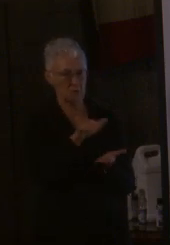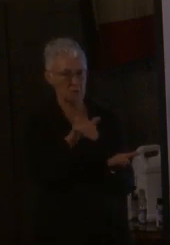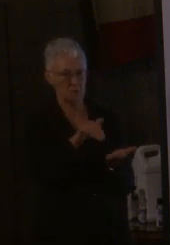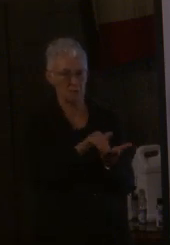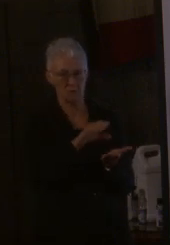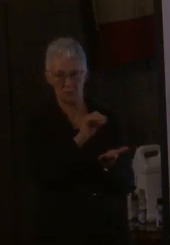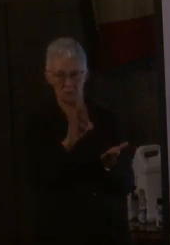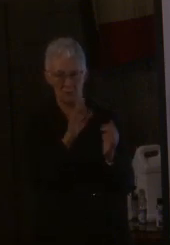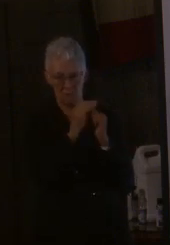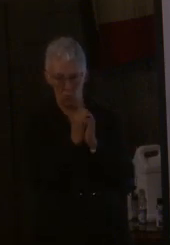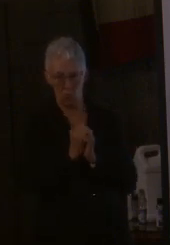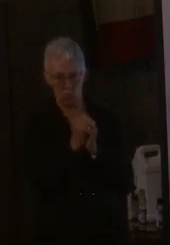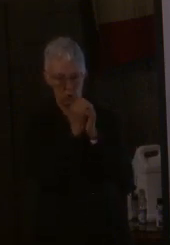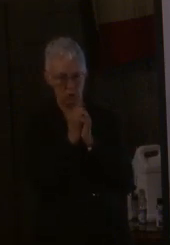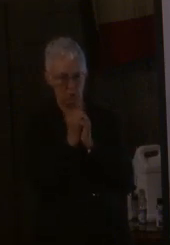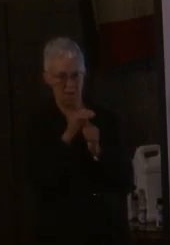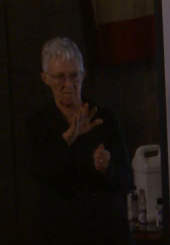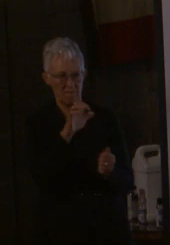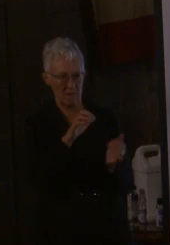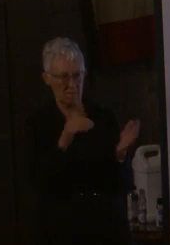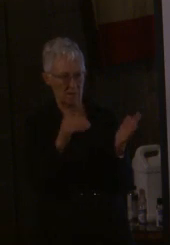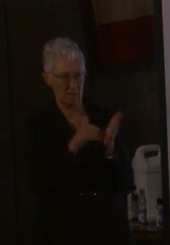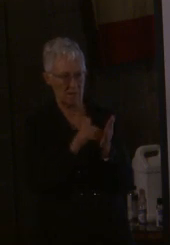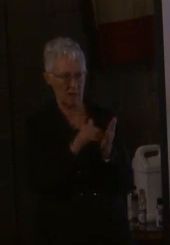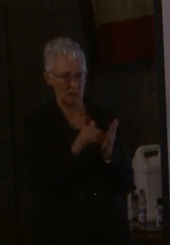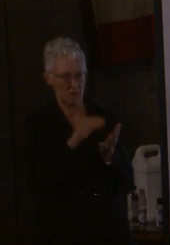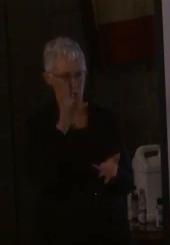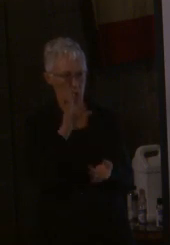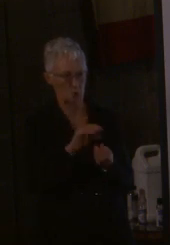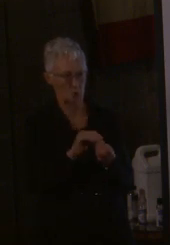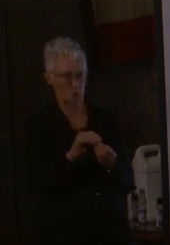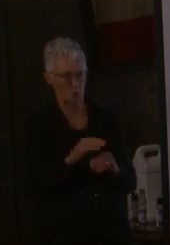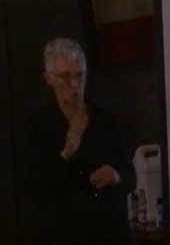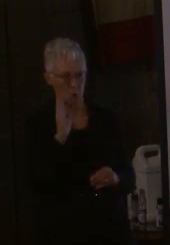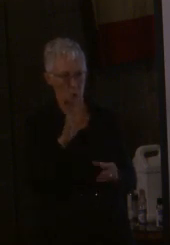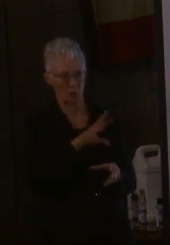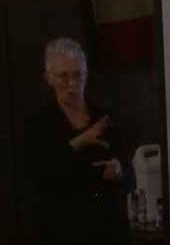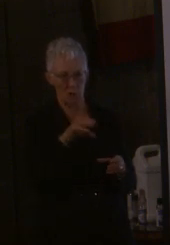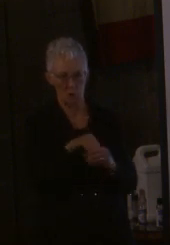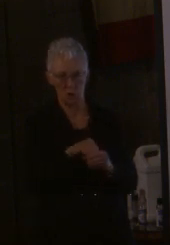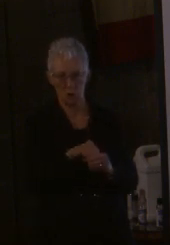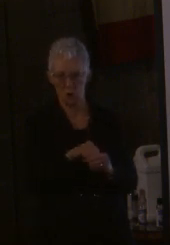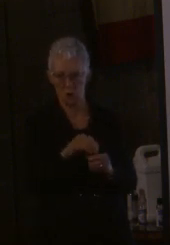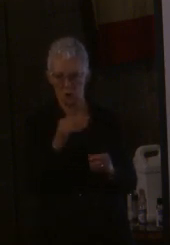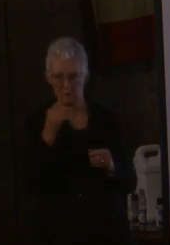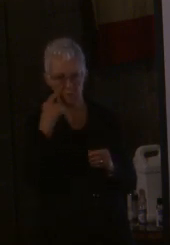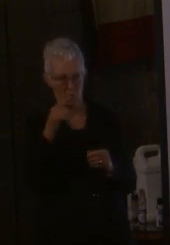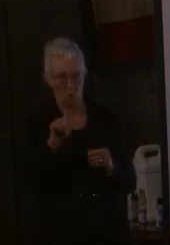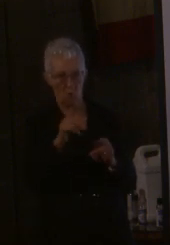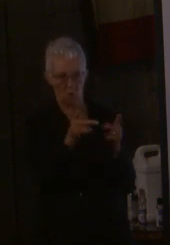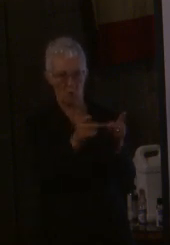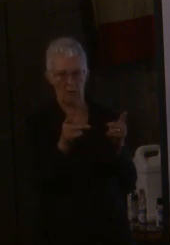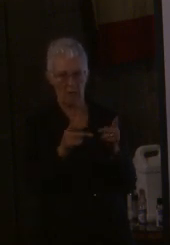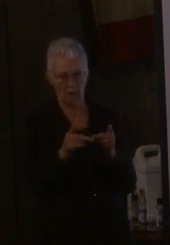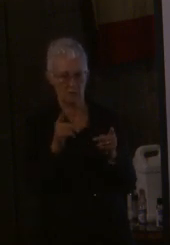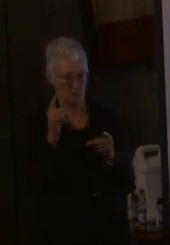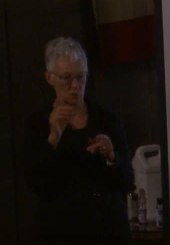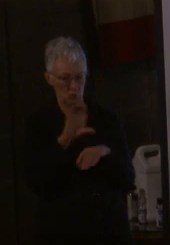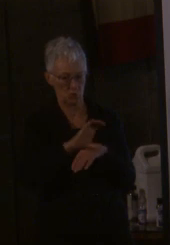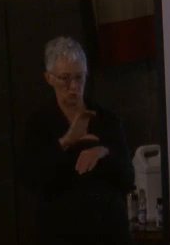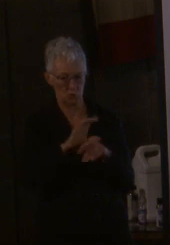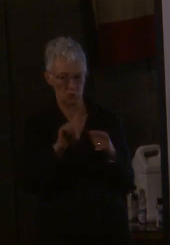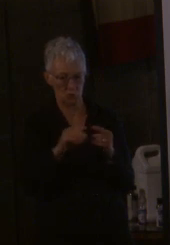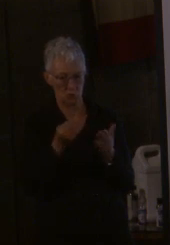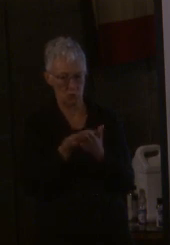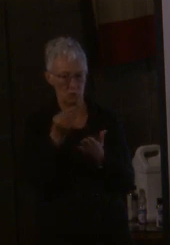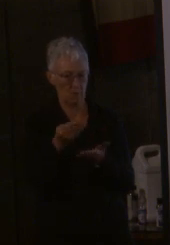amount. Those grants will include 1,500 grants for centers of worship to purchase PPE and